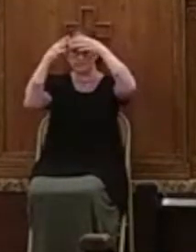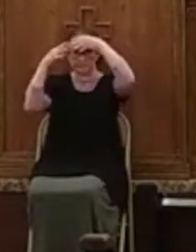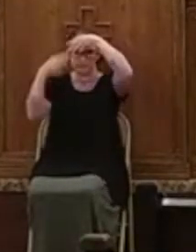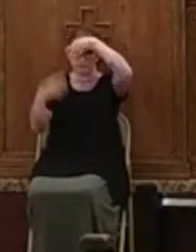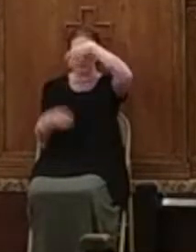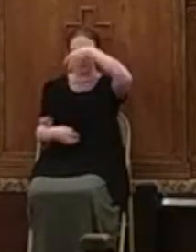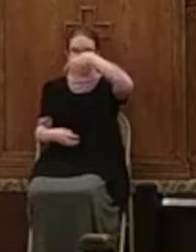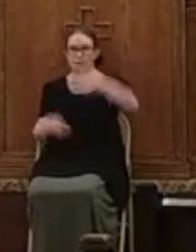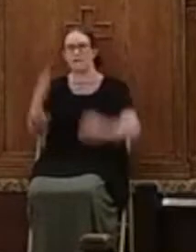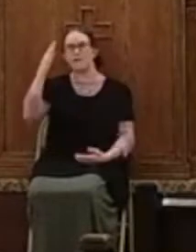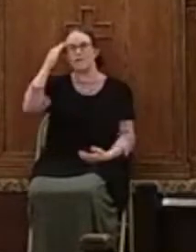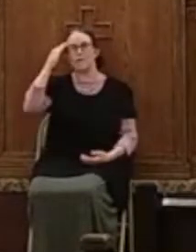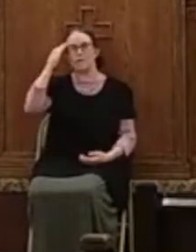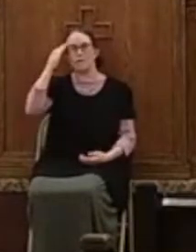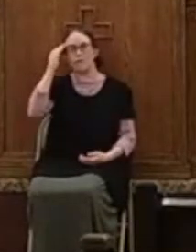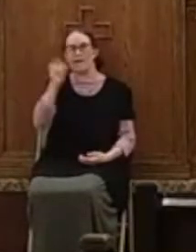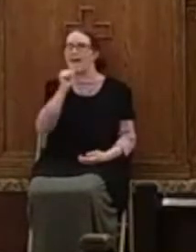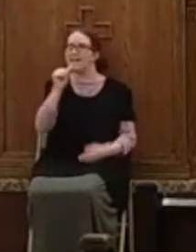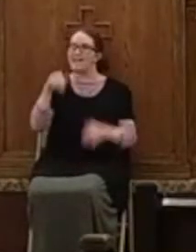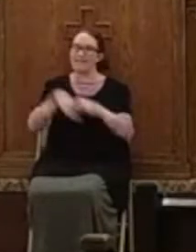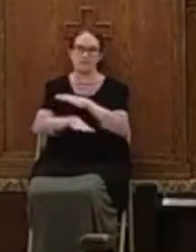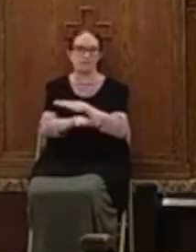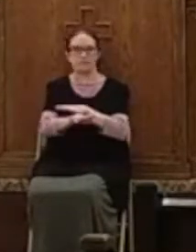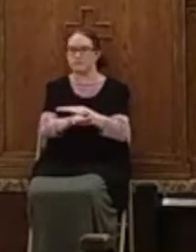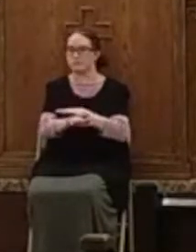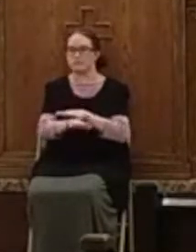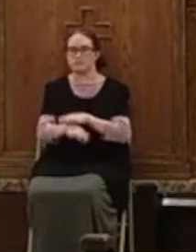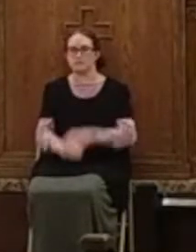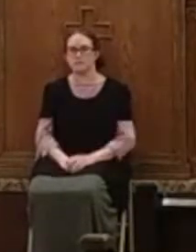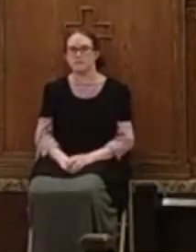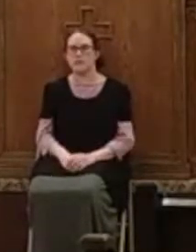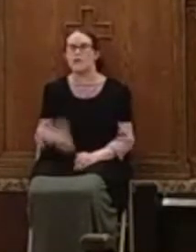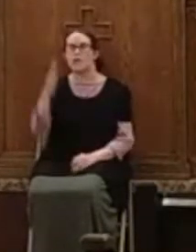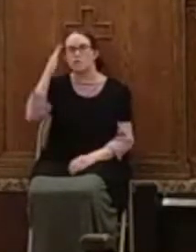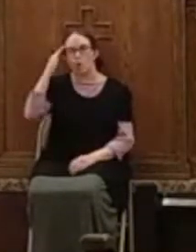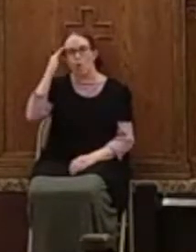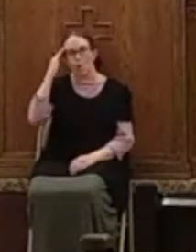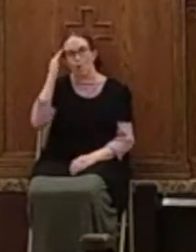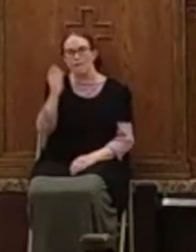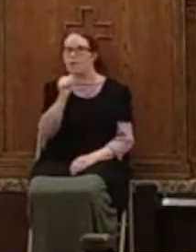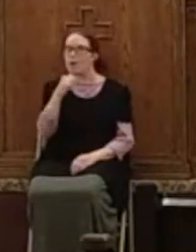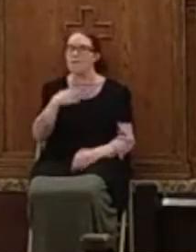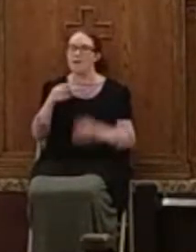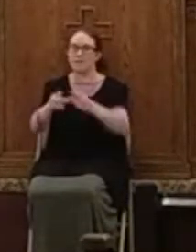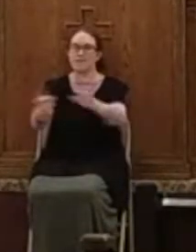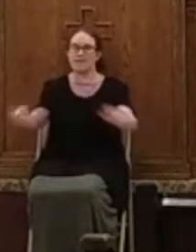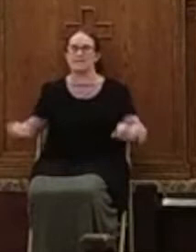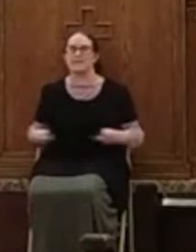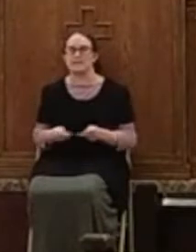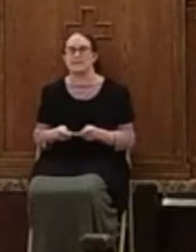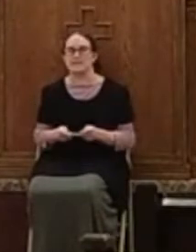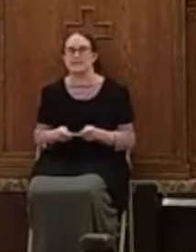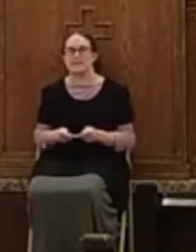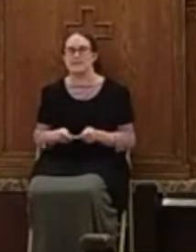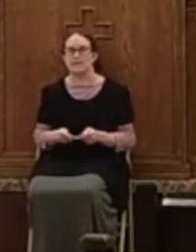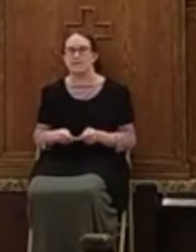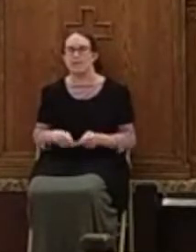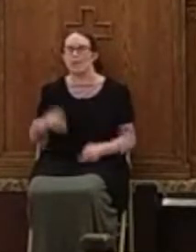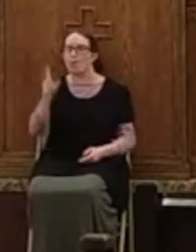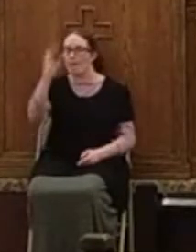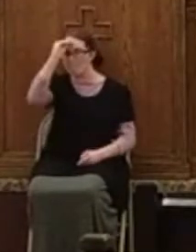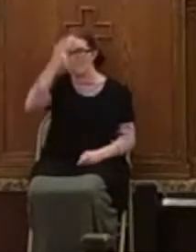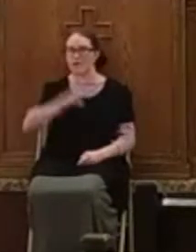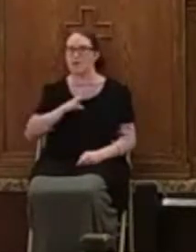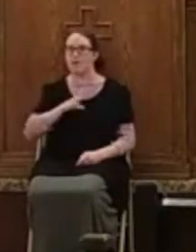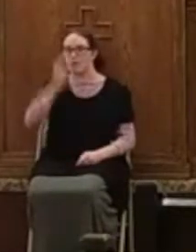know, I can't go there. Yeah. They know that that is not my place. And, amen, that's for one man